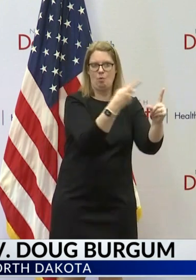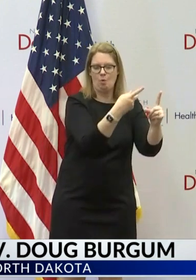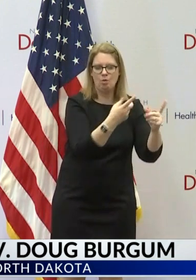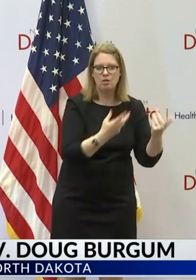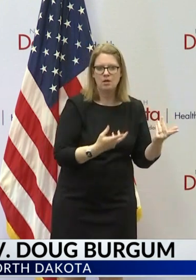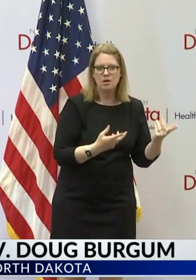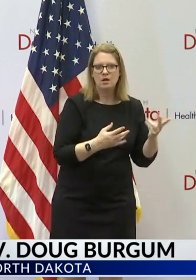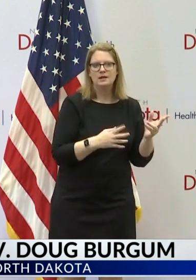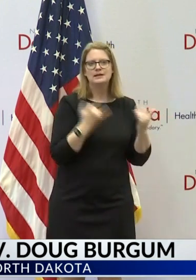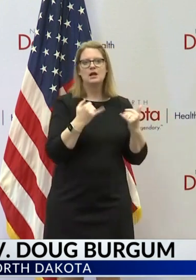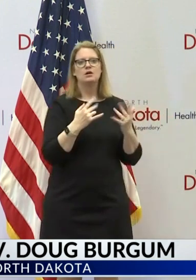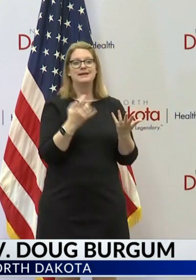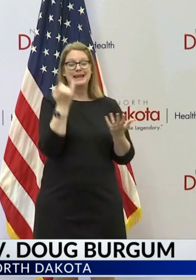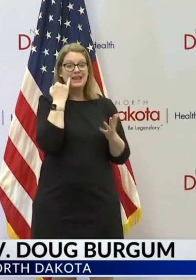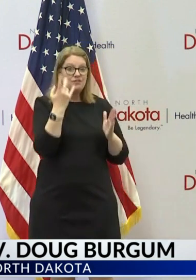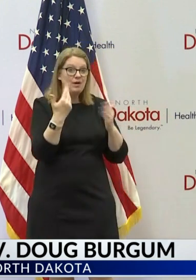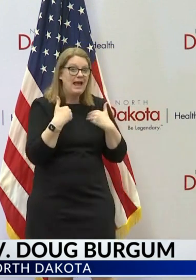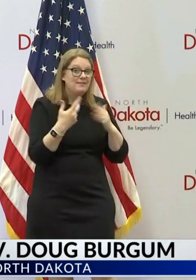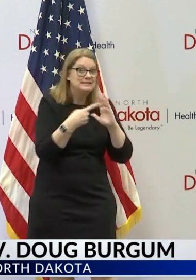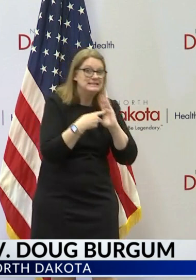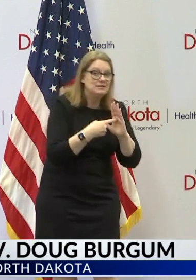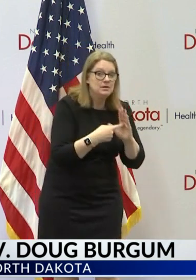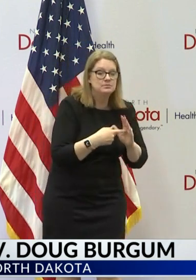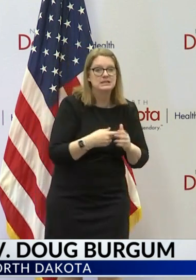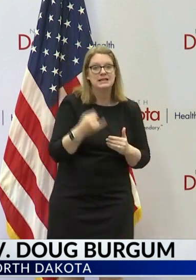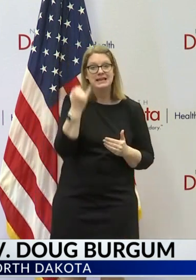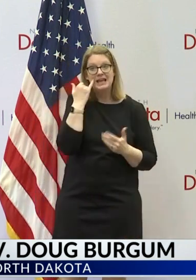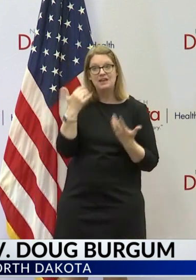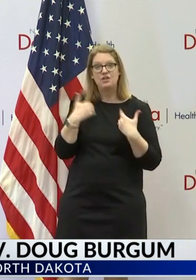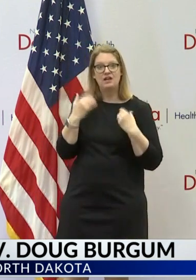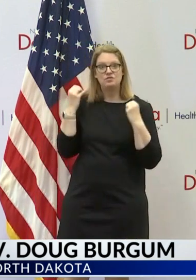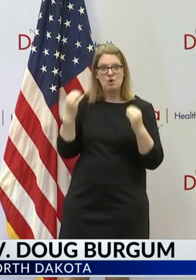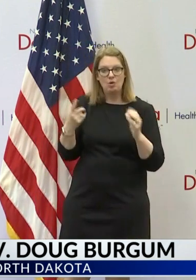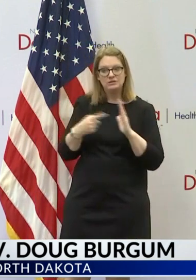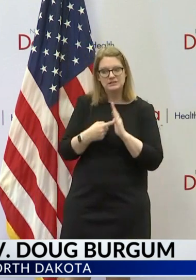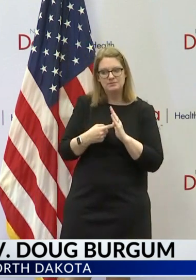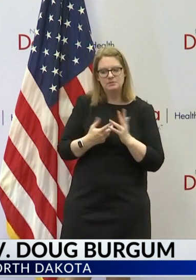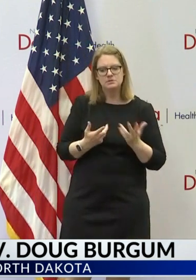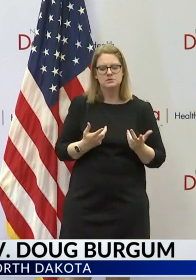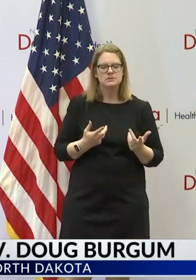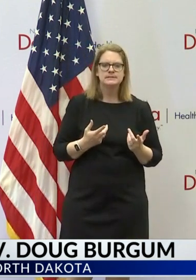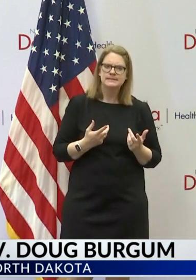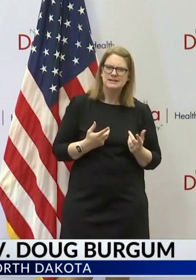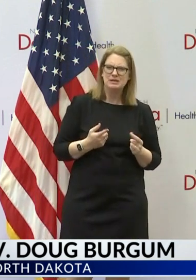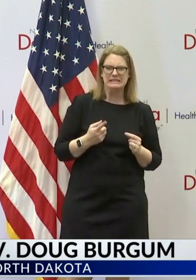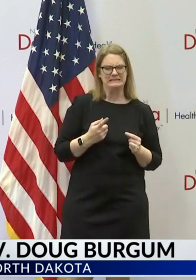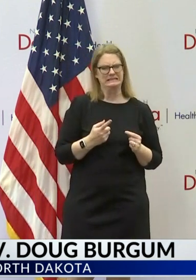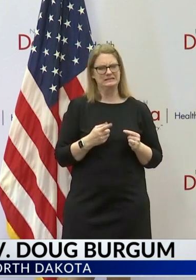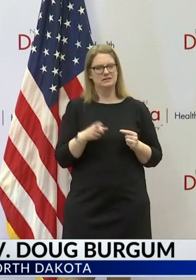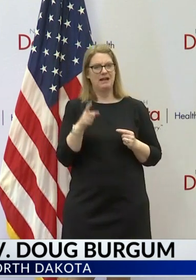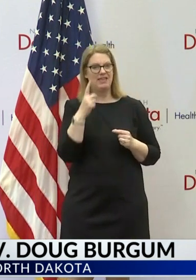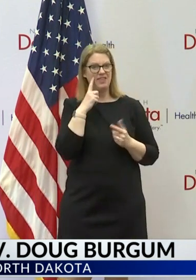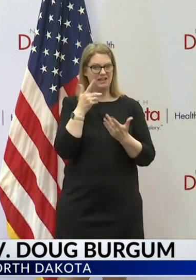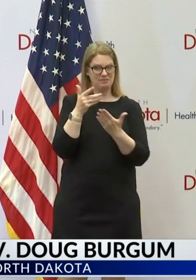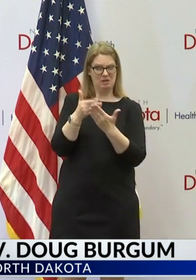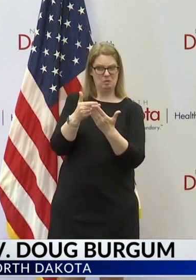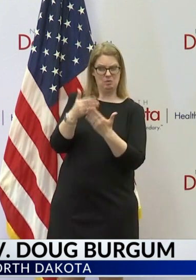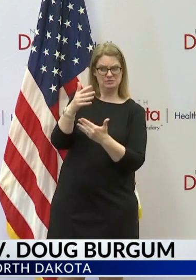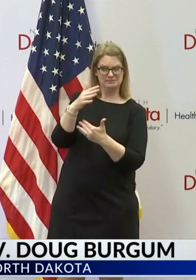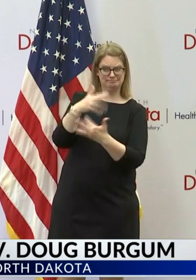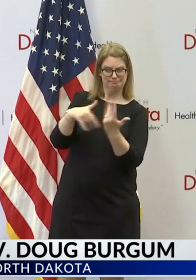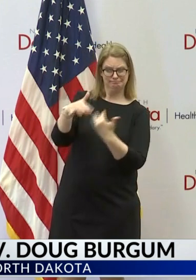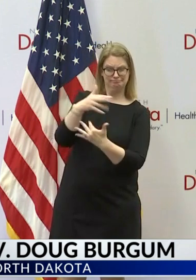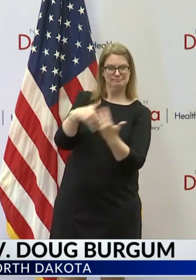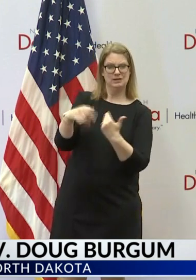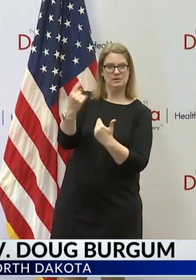as people across the state, if you're symptomatic. If you're not symptomatic, but you have reason to believe that you've come in close contact with somebody